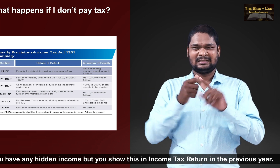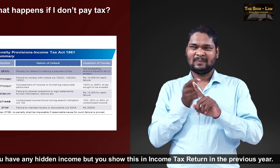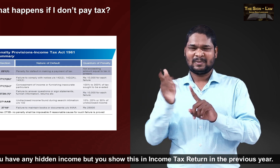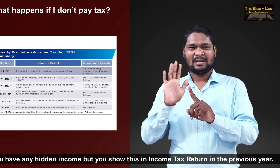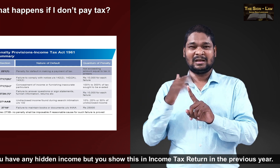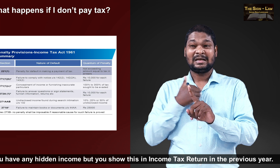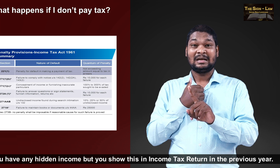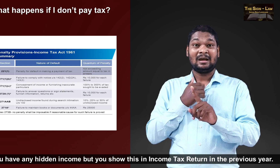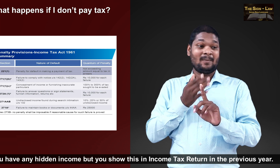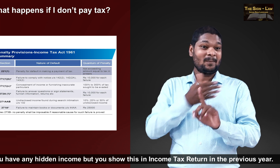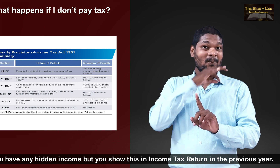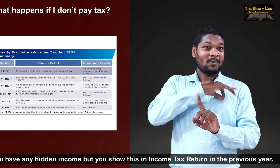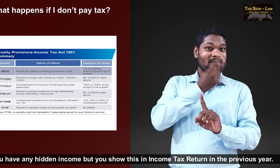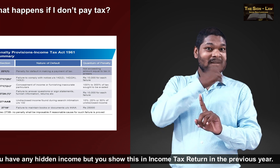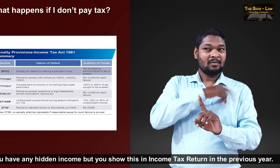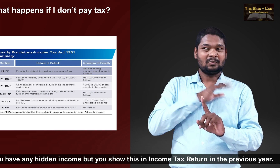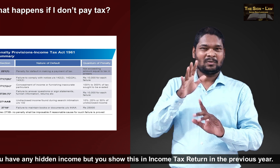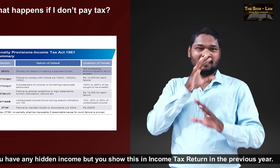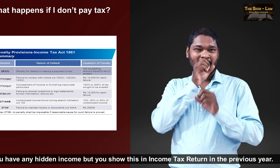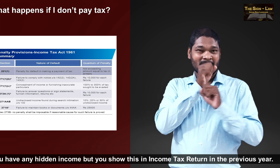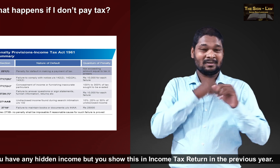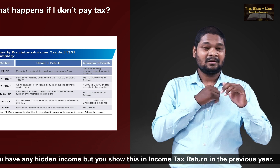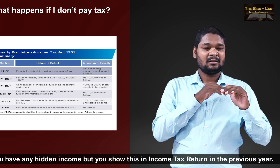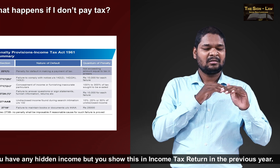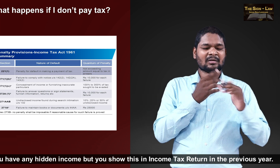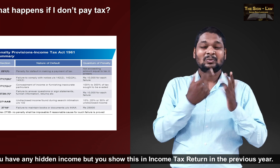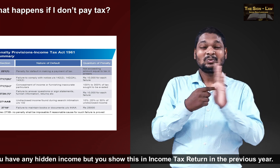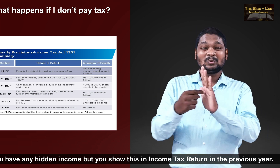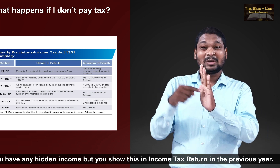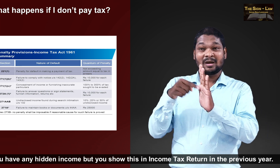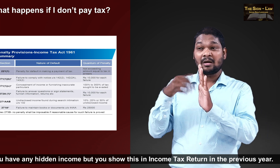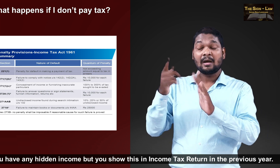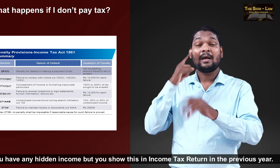If you have any hidden income but you show this in income tax return in the previous year,